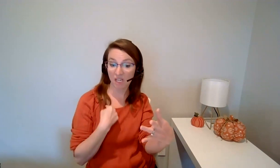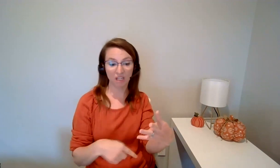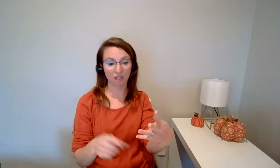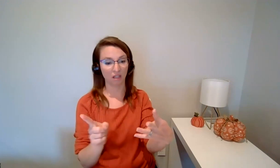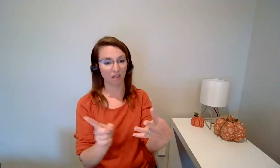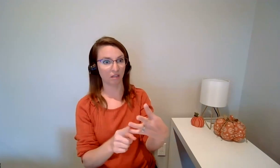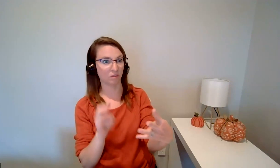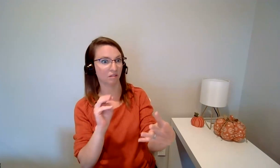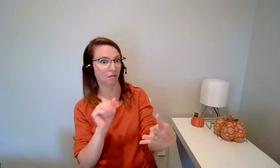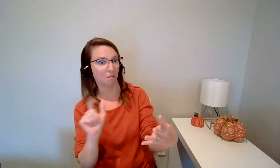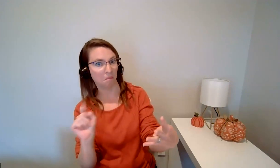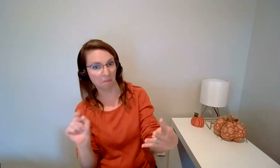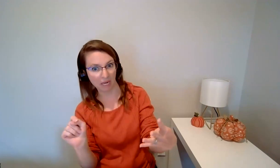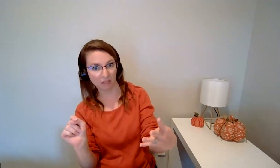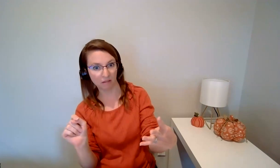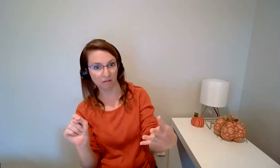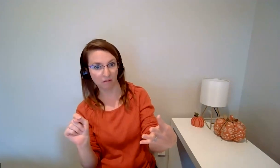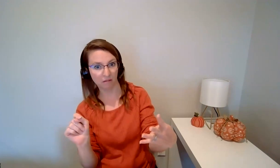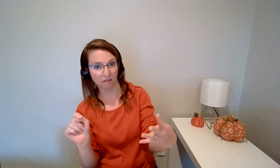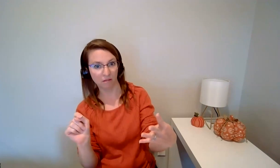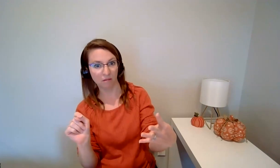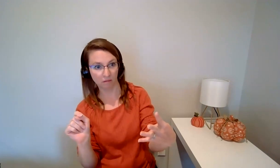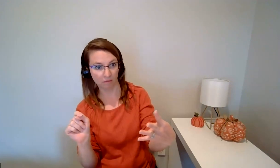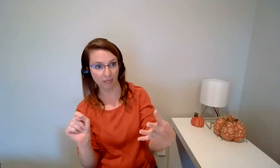me. This one, Matt. Okay.